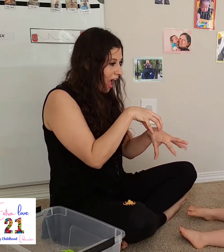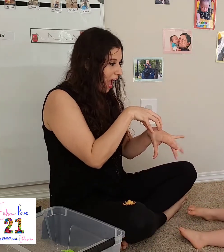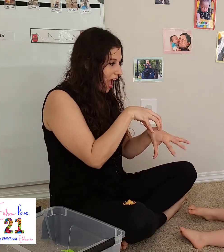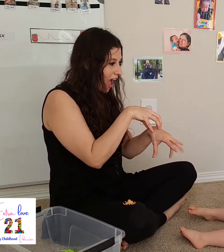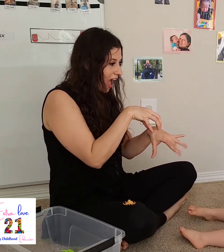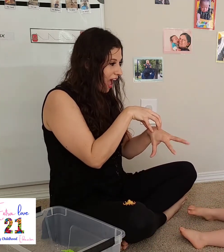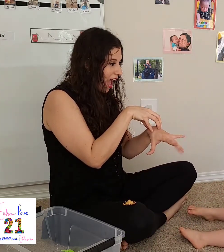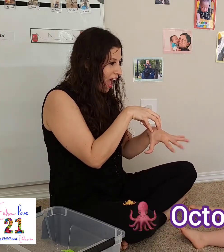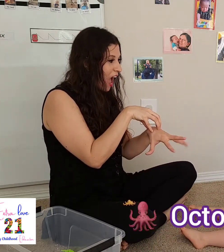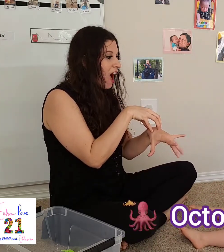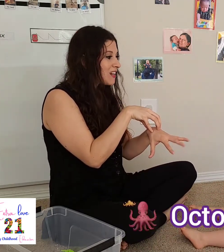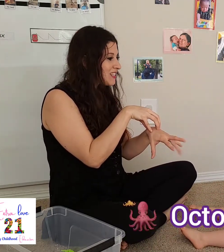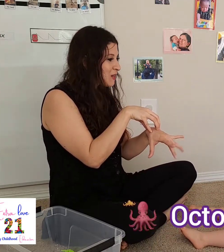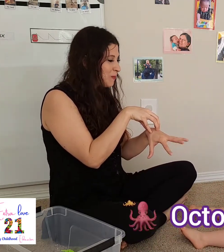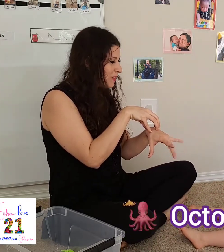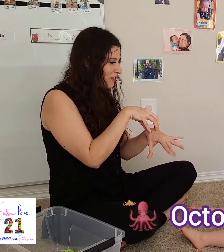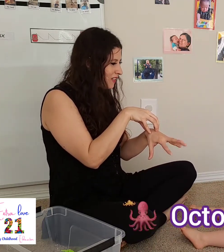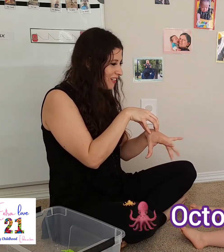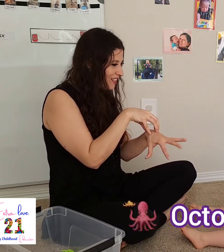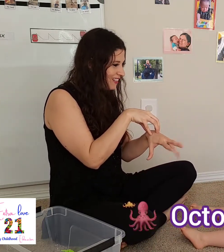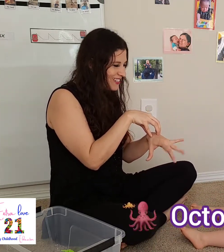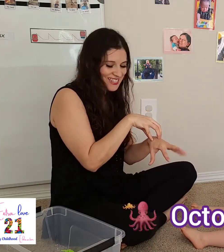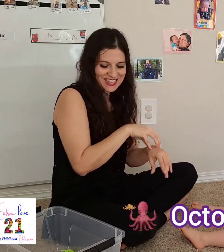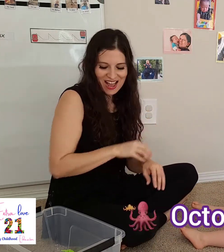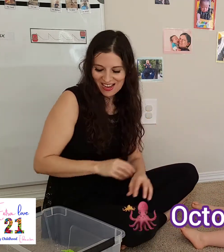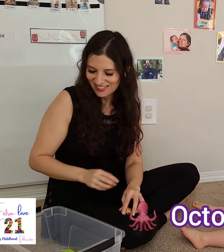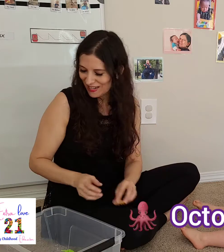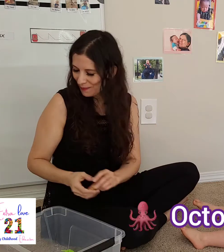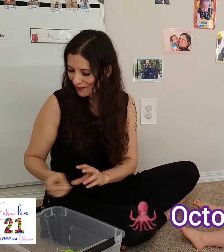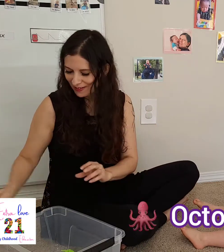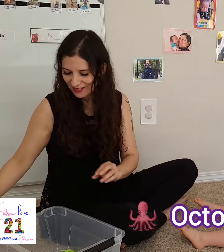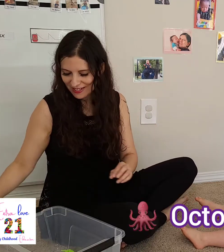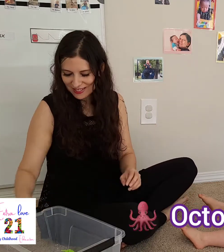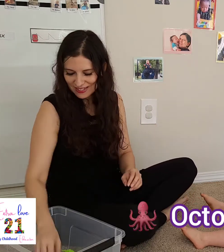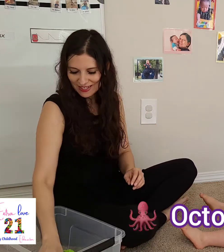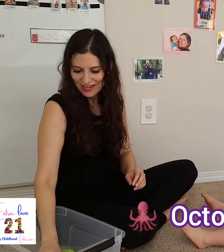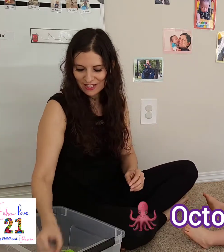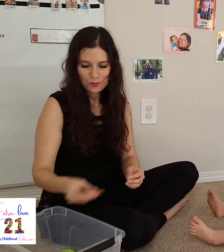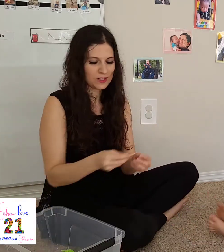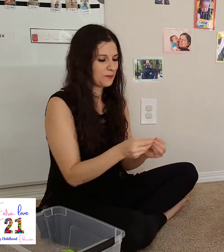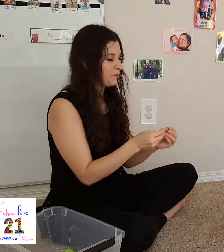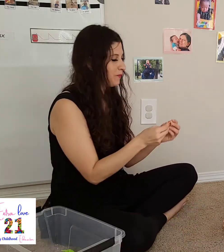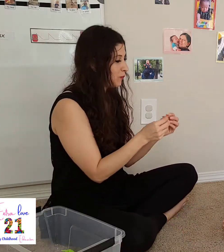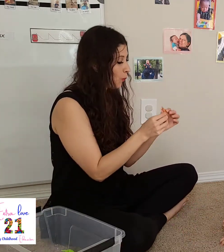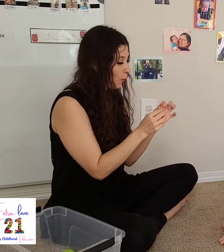B-b-o. Octopus. Octopus. Octopus. Next one. Duck.